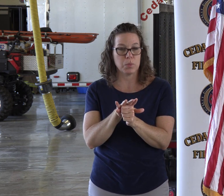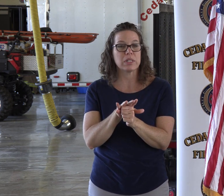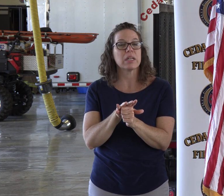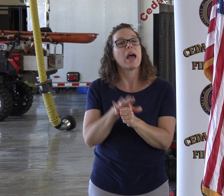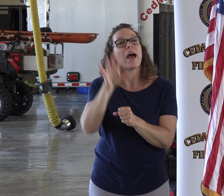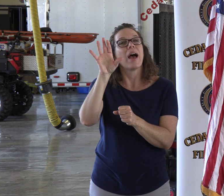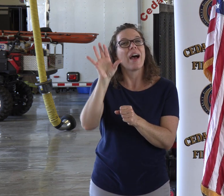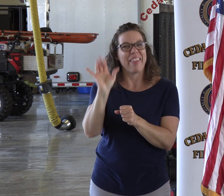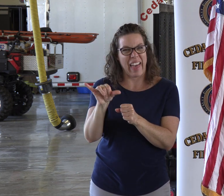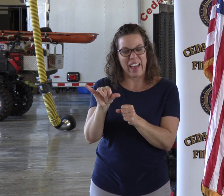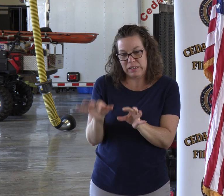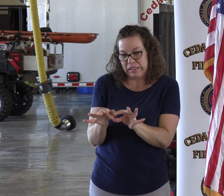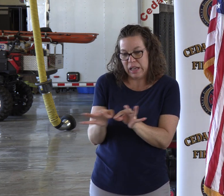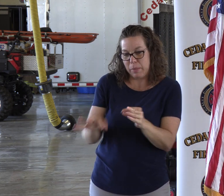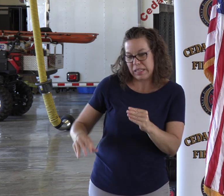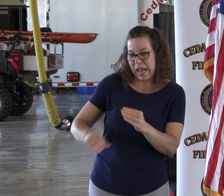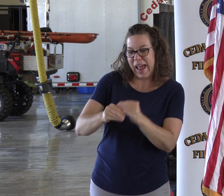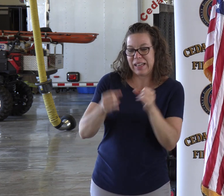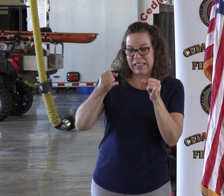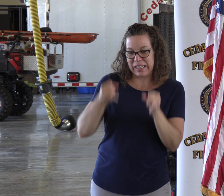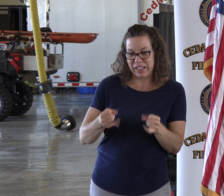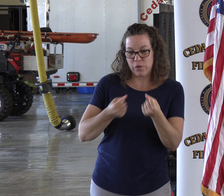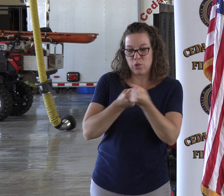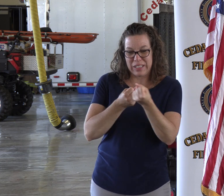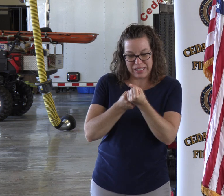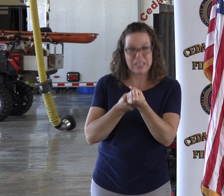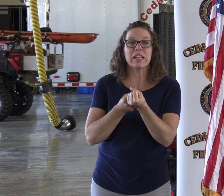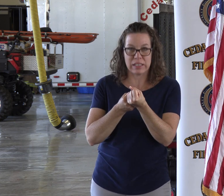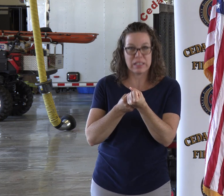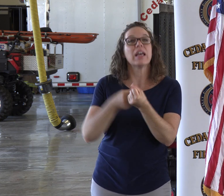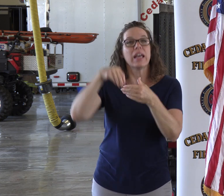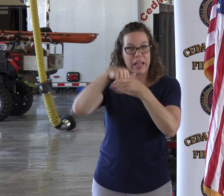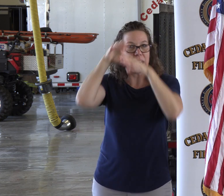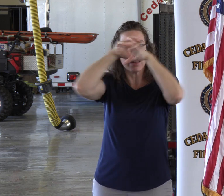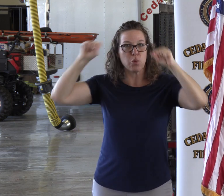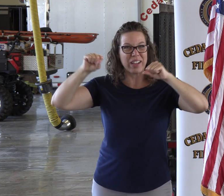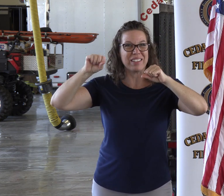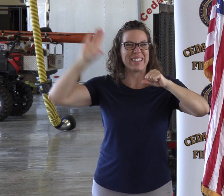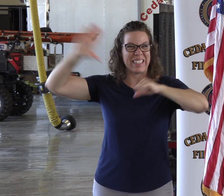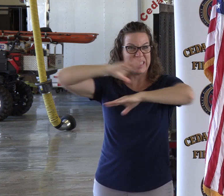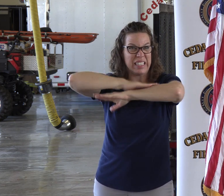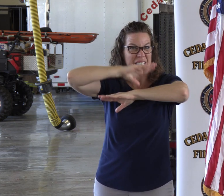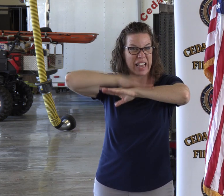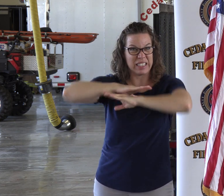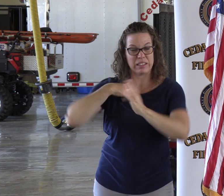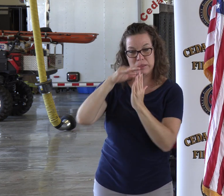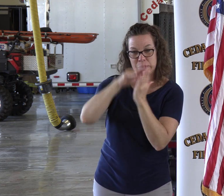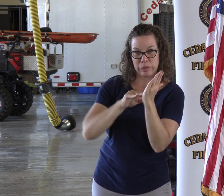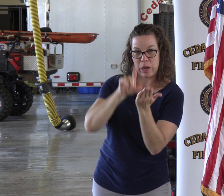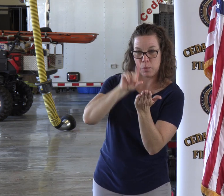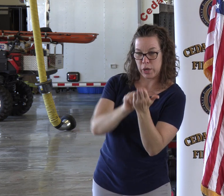that language to add individual assistance has been drafted and it's on the president's desk just waiting for his signature.